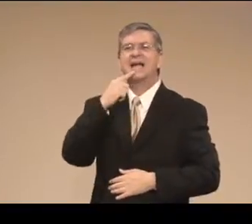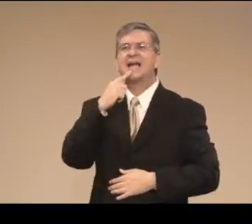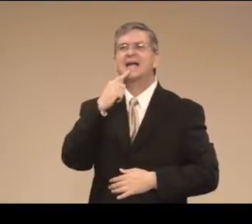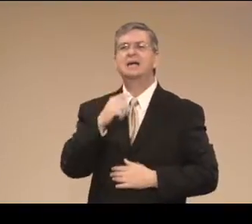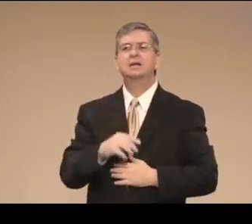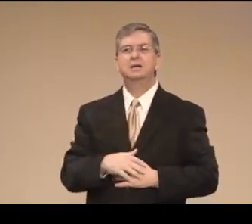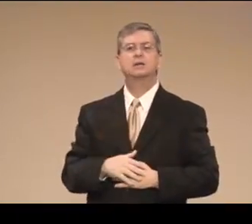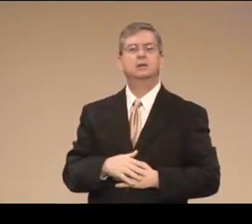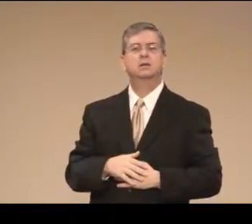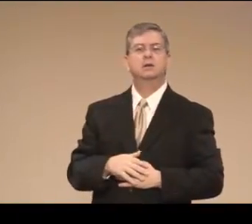saying,